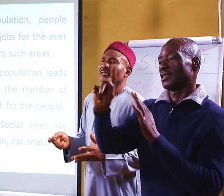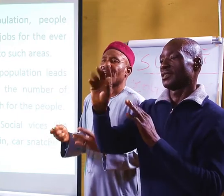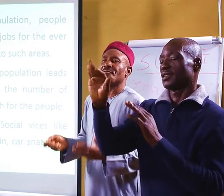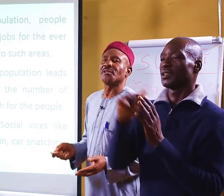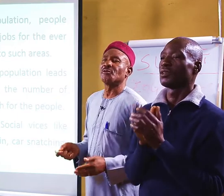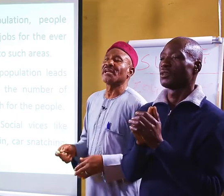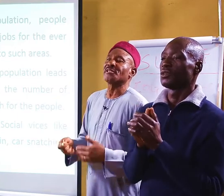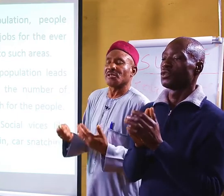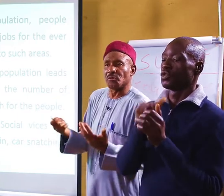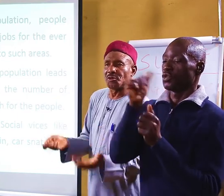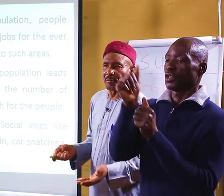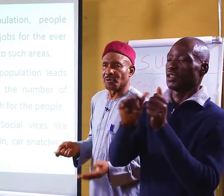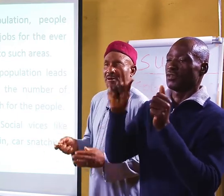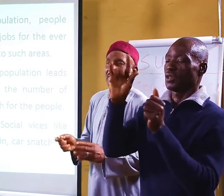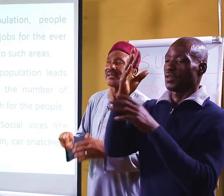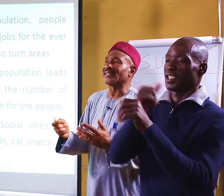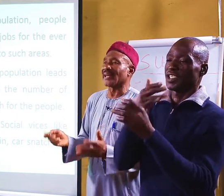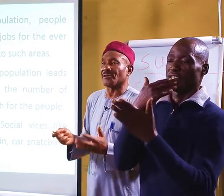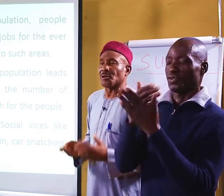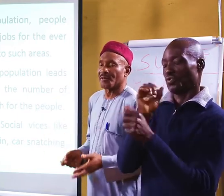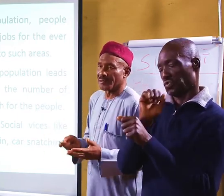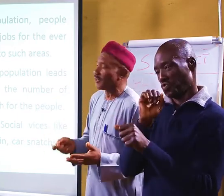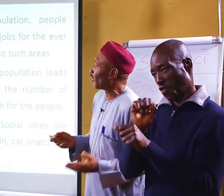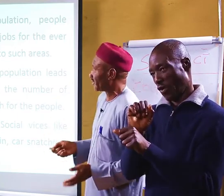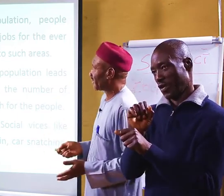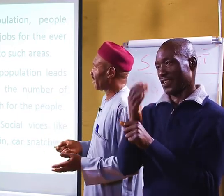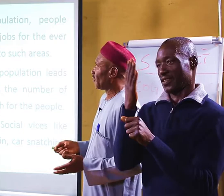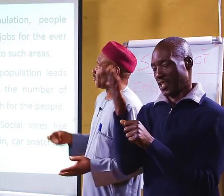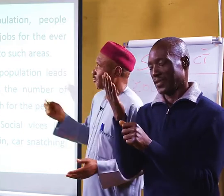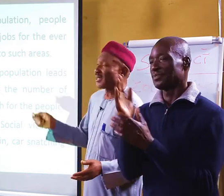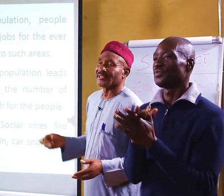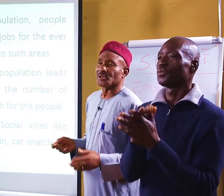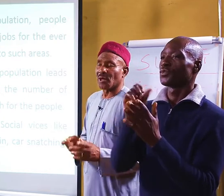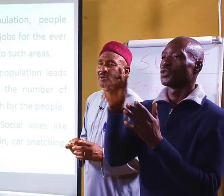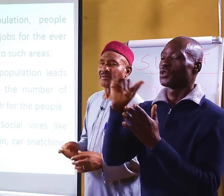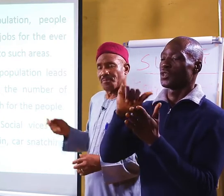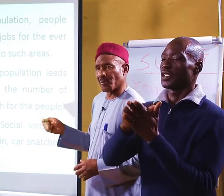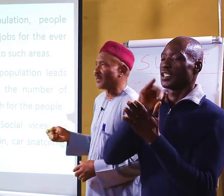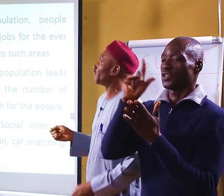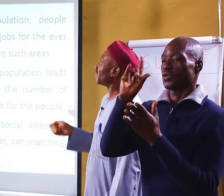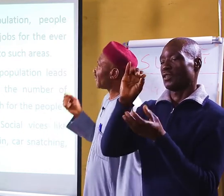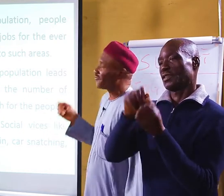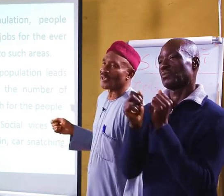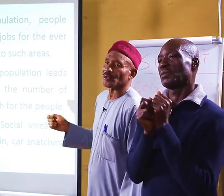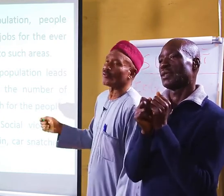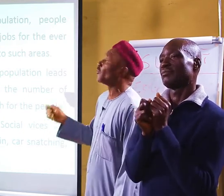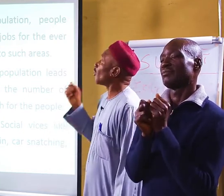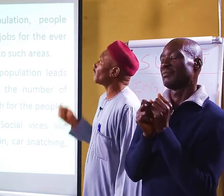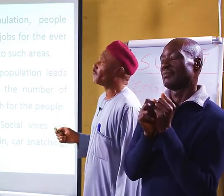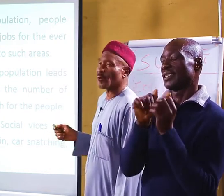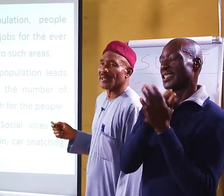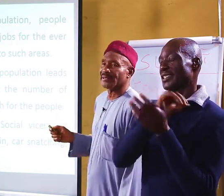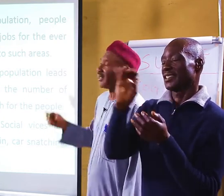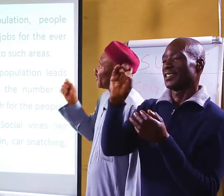town, not everybody will get a good job. Not everybody will get the kind of job he really wants. So that is one of the problems. The effect